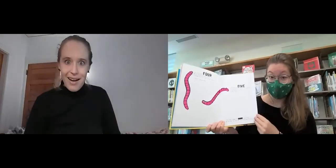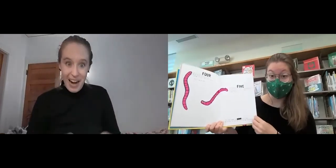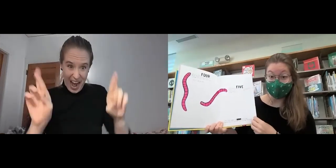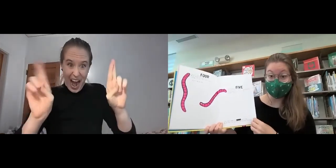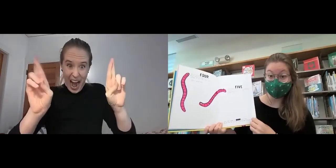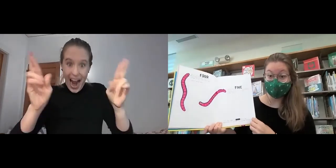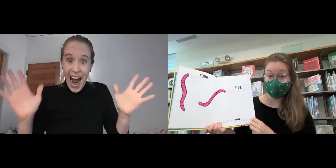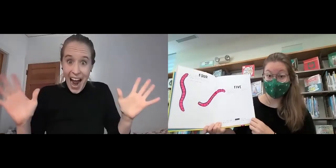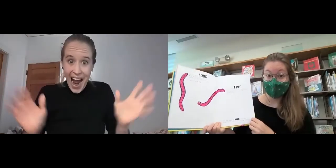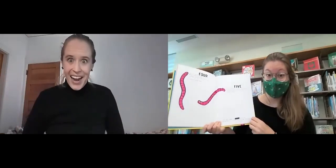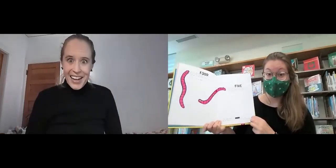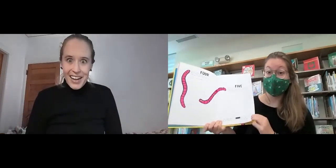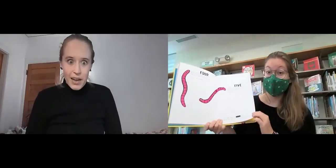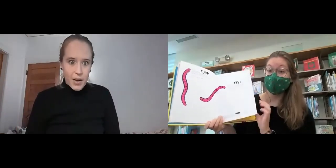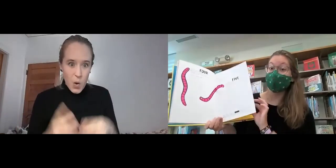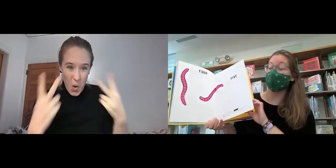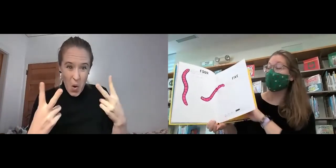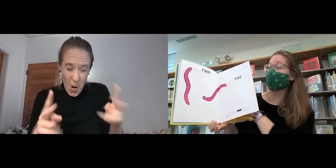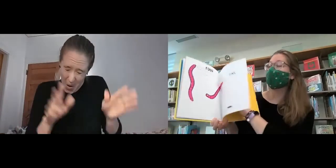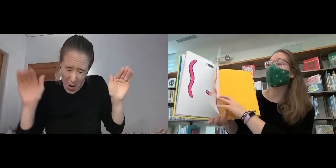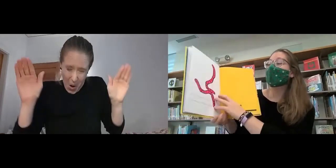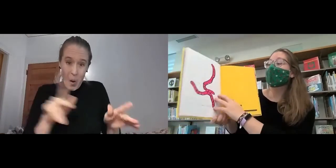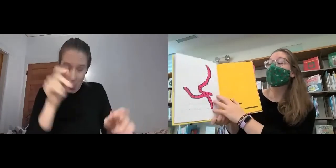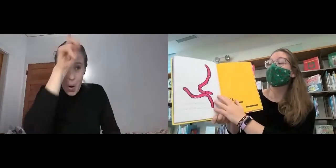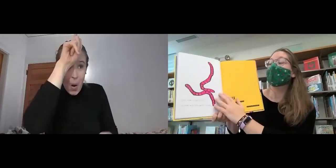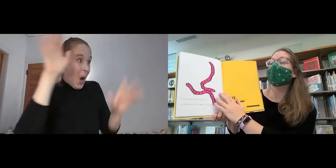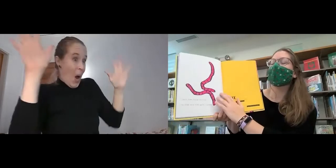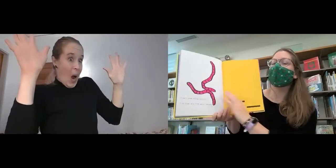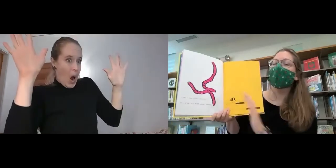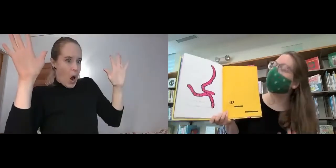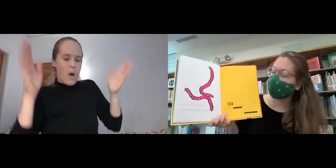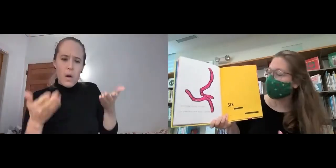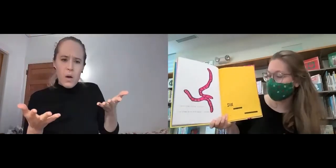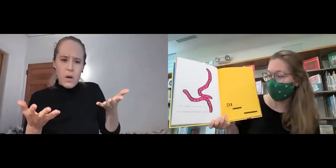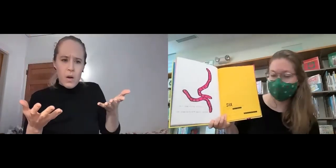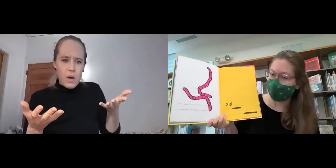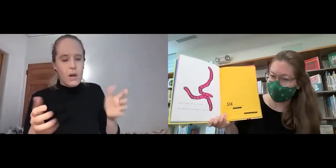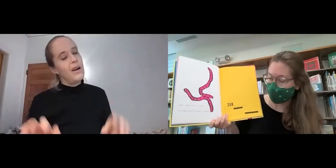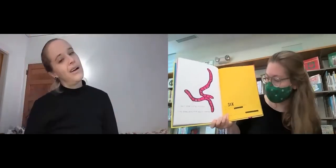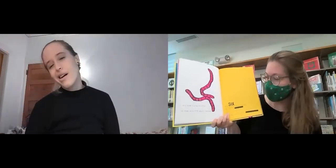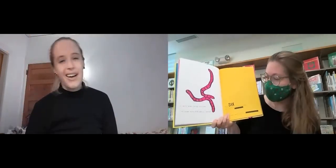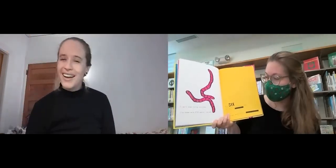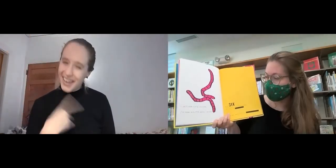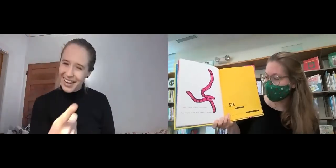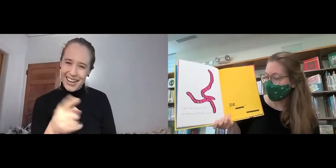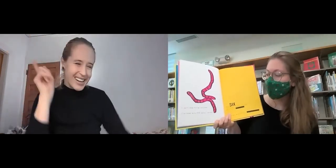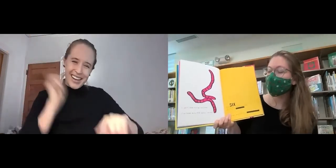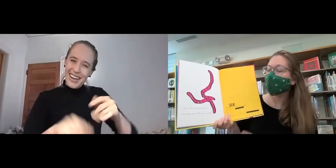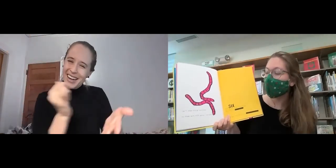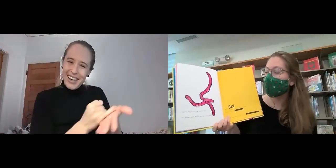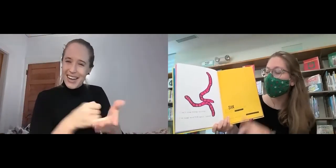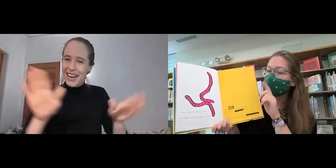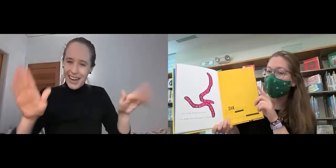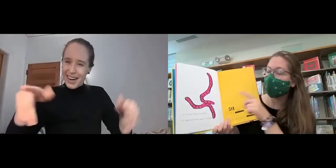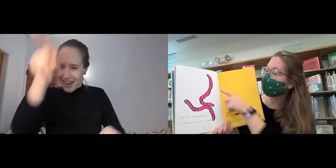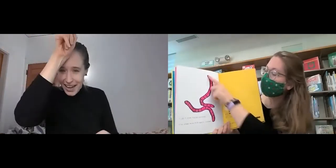Are you ready? Flying unicorn. I can't draw flying unicorns.